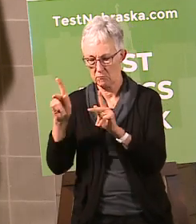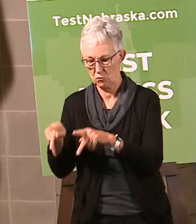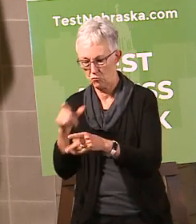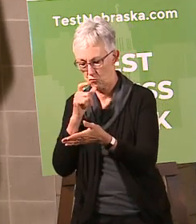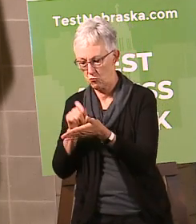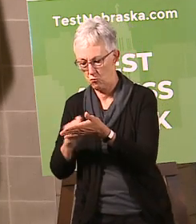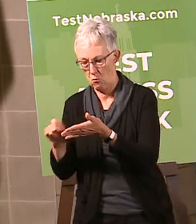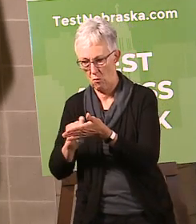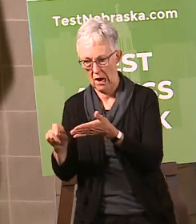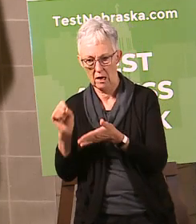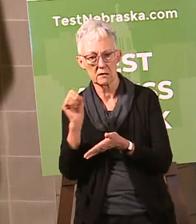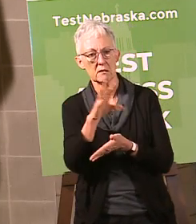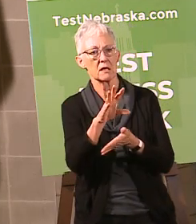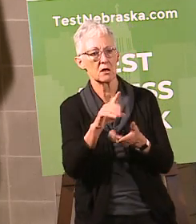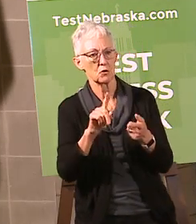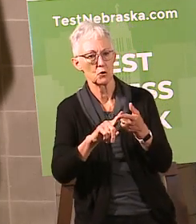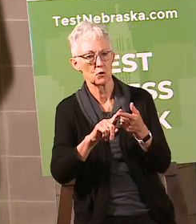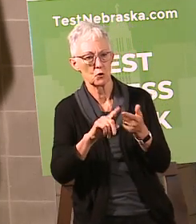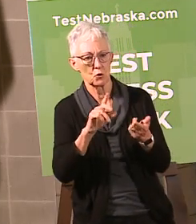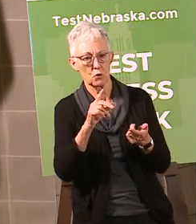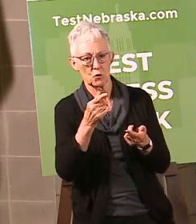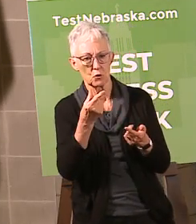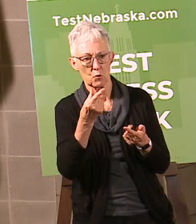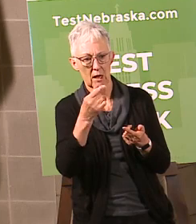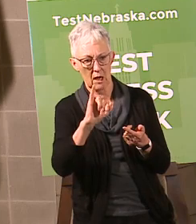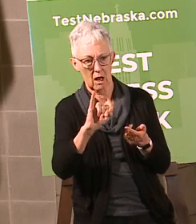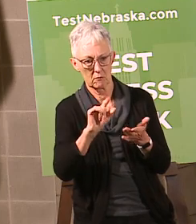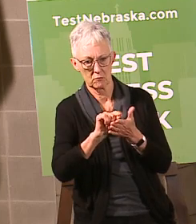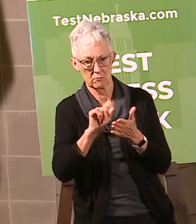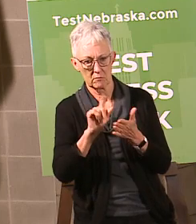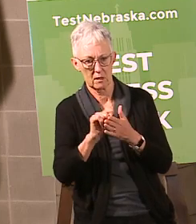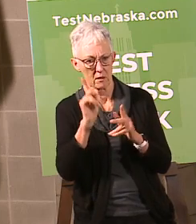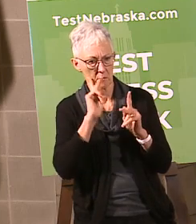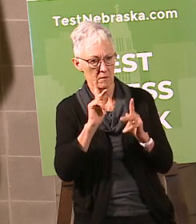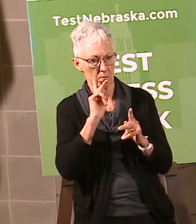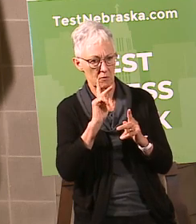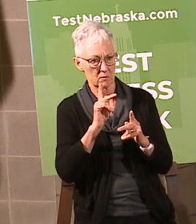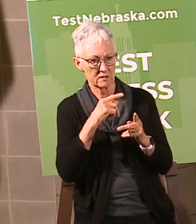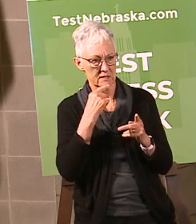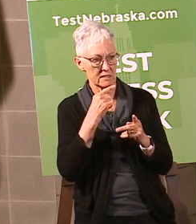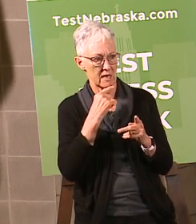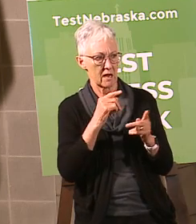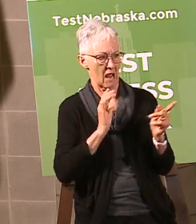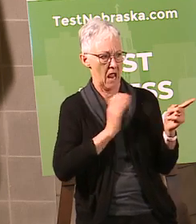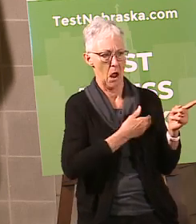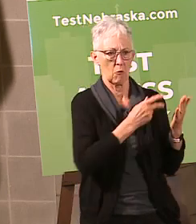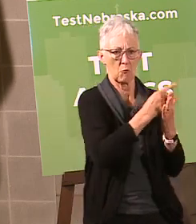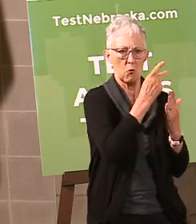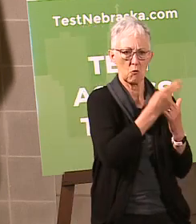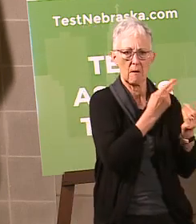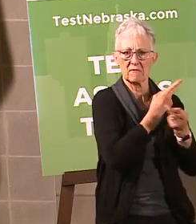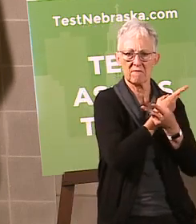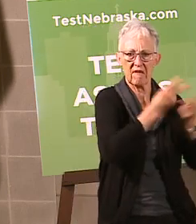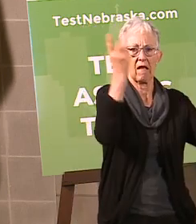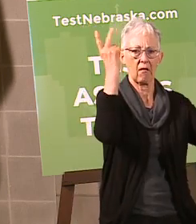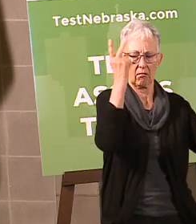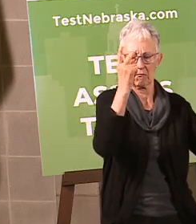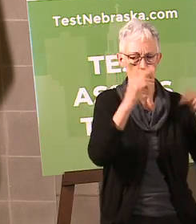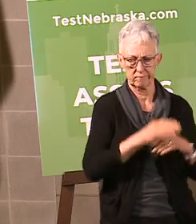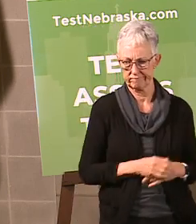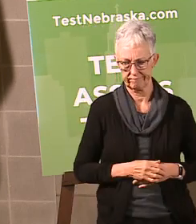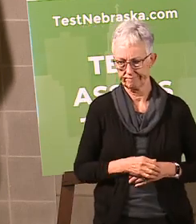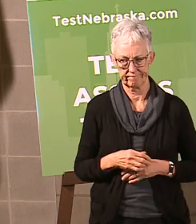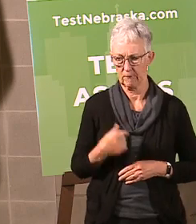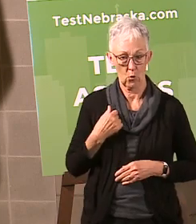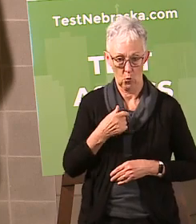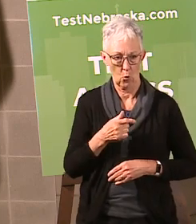Test Nebraska is failing. I'd say, first of all, guys, week and a half, brand new program. We rushed this to get it out as quickly as possible.